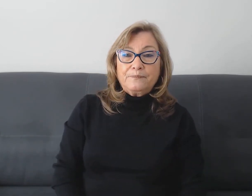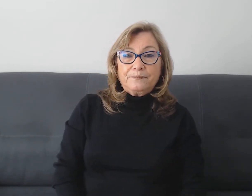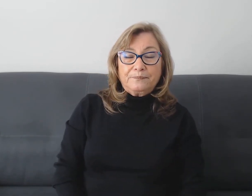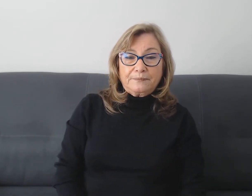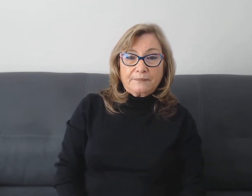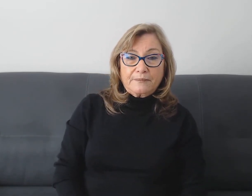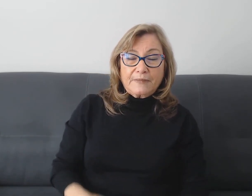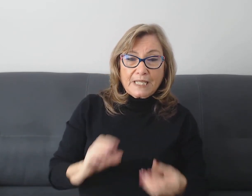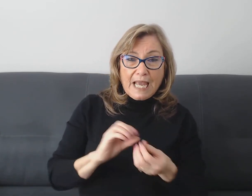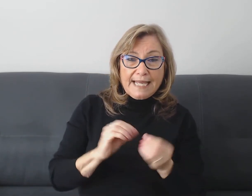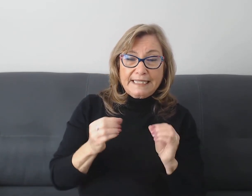Number